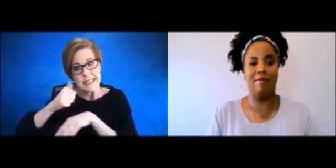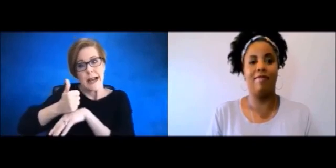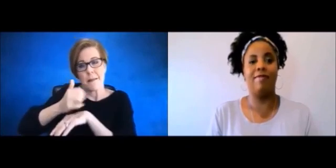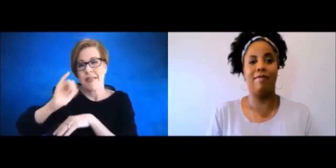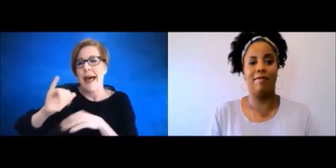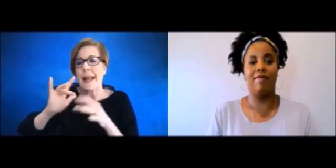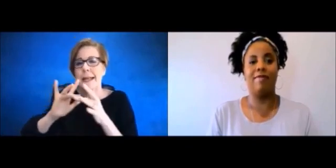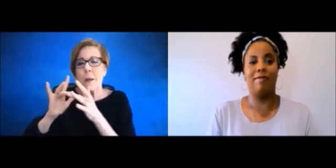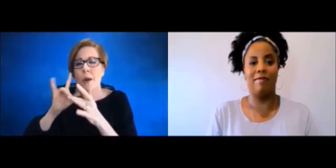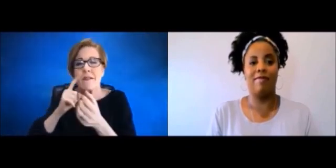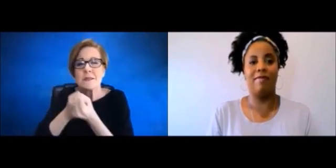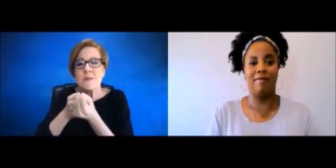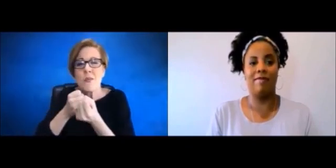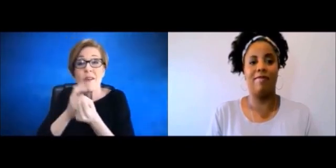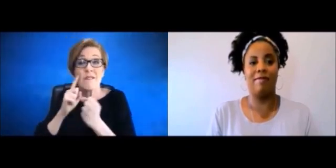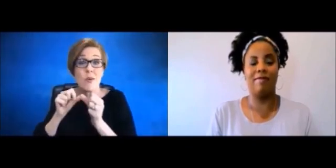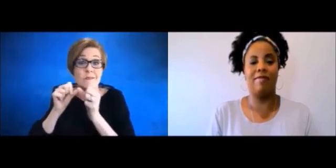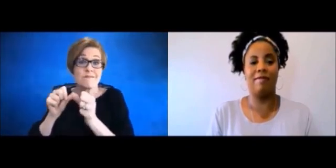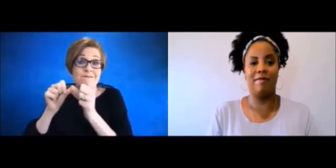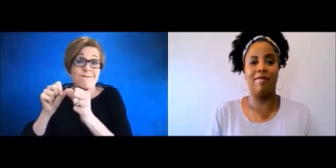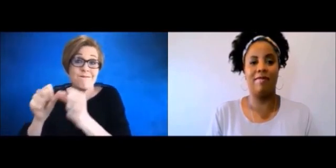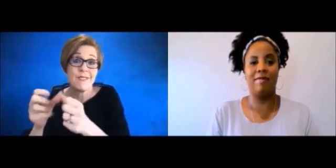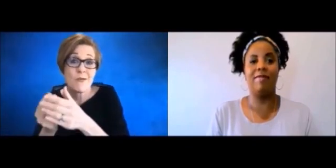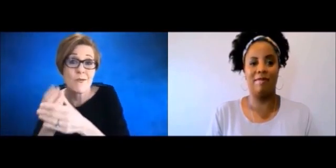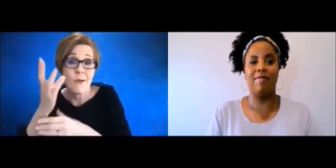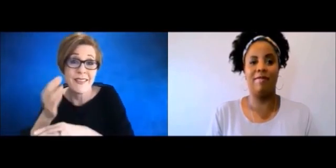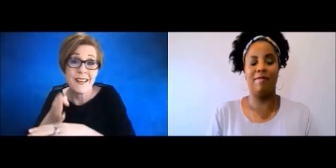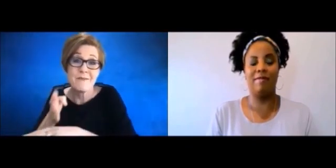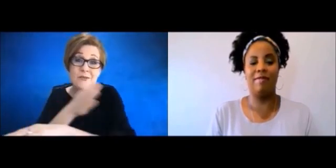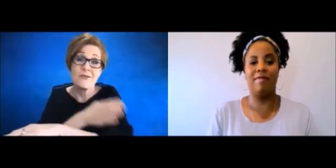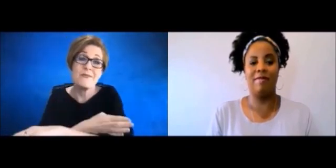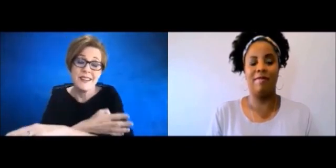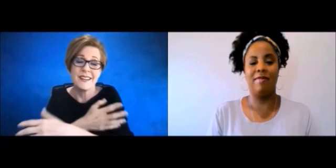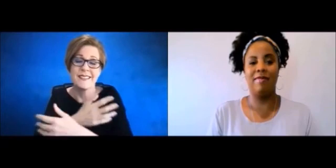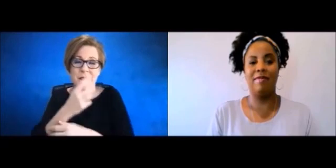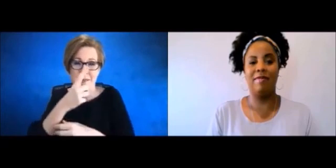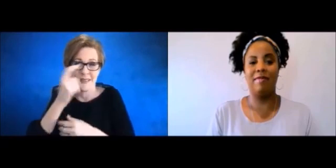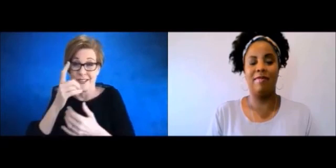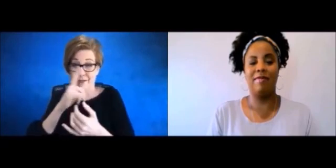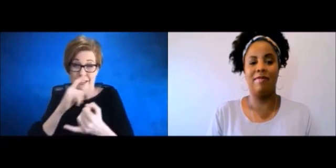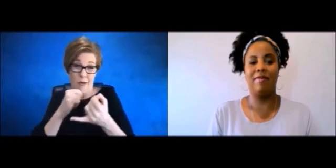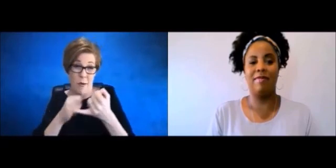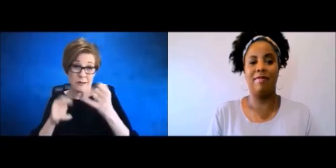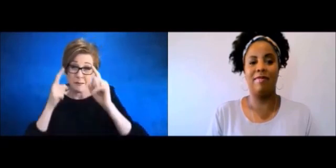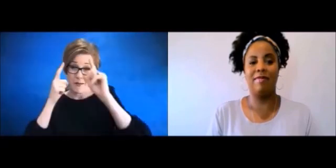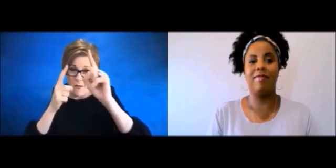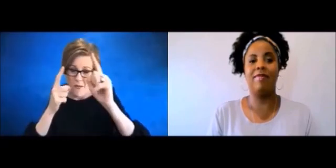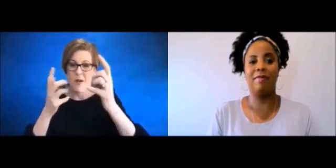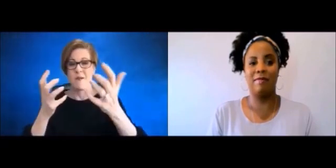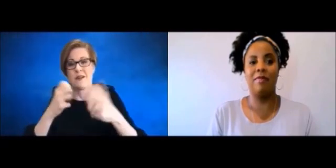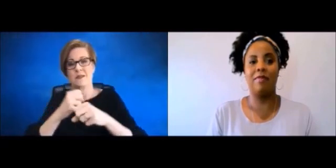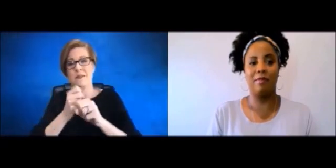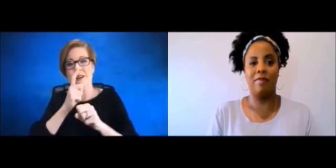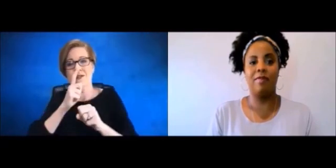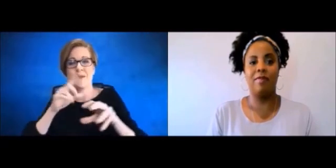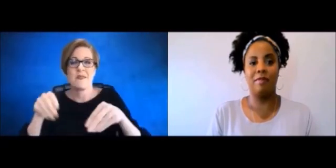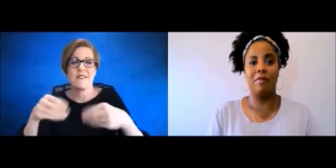care about and who care about you, so that you can have a network of support as you continue to grow in your practice. Because the ultimate